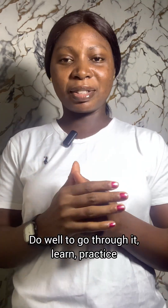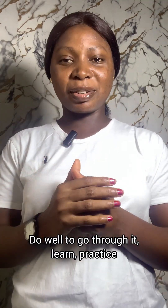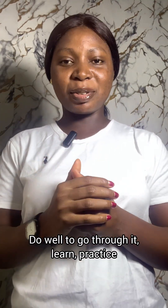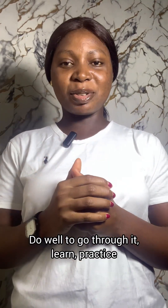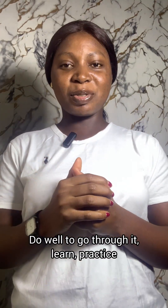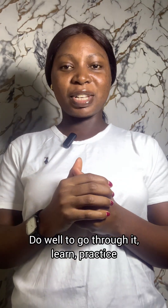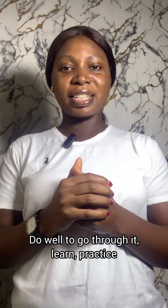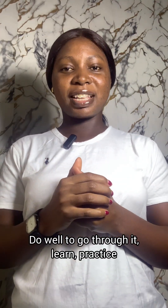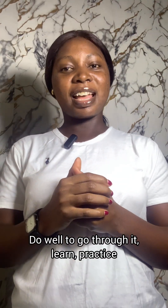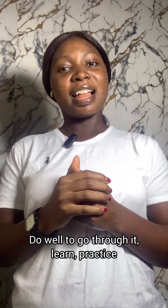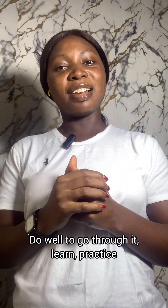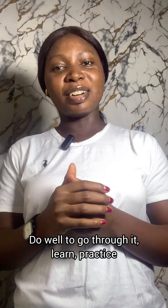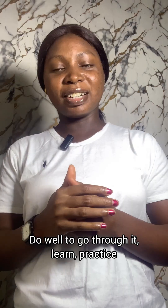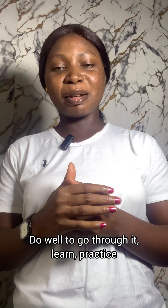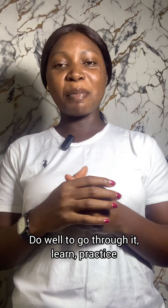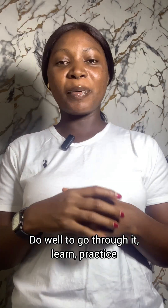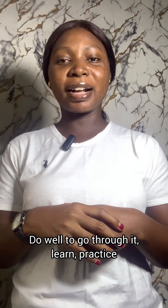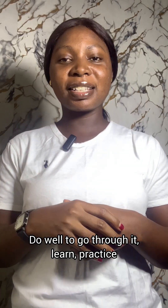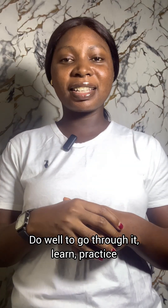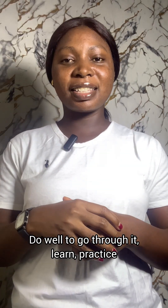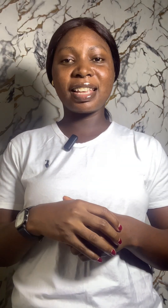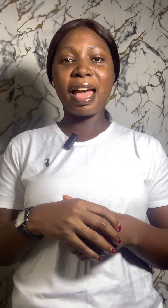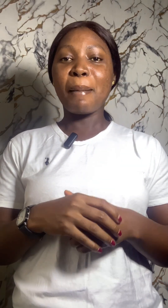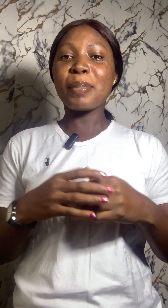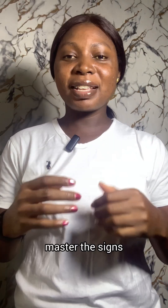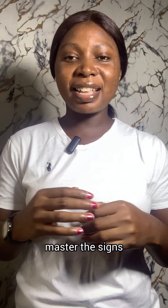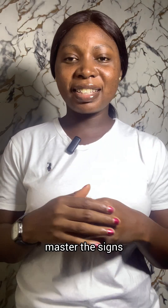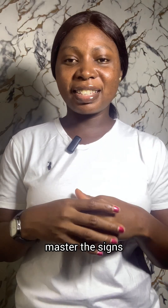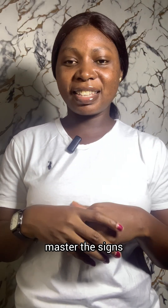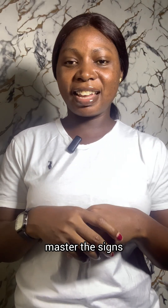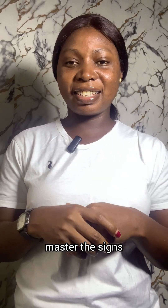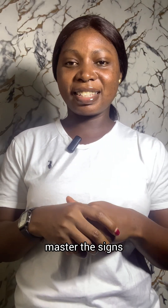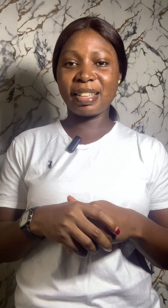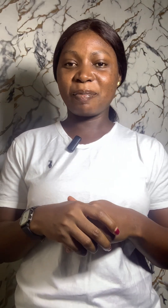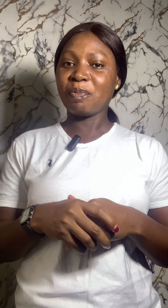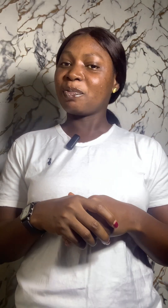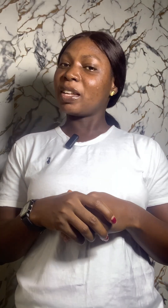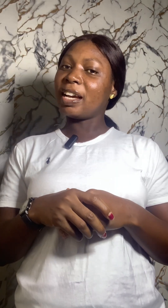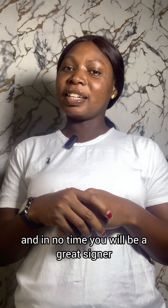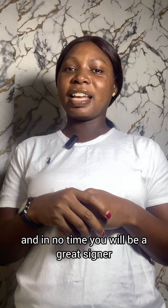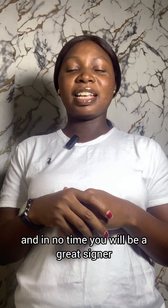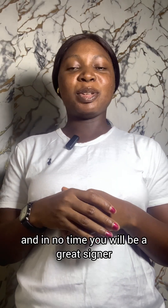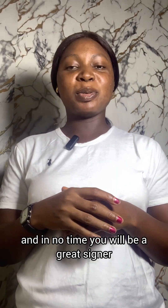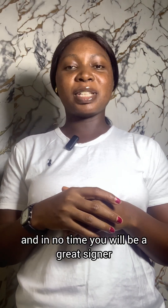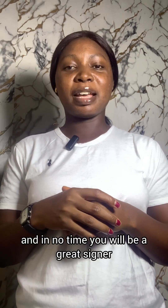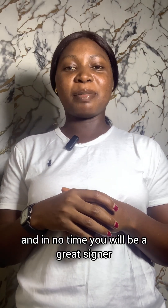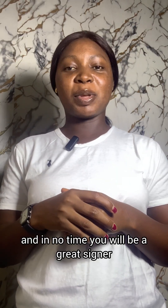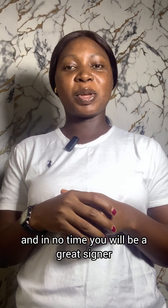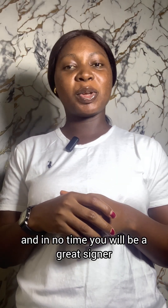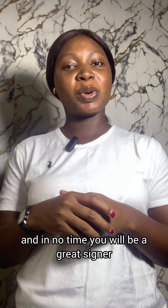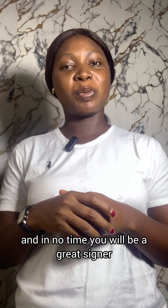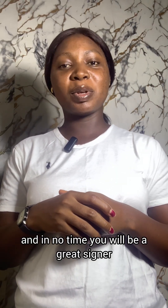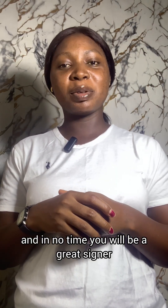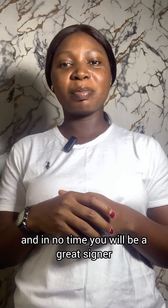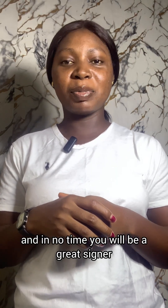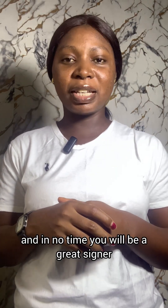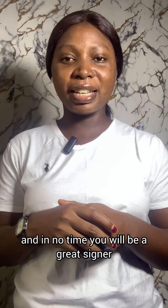go through it, learn, practice, master the signs, and in no time you will be a